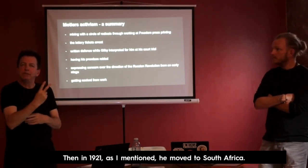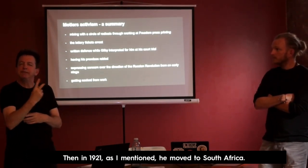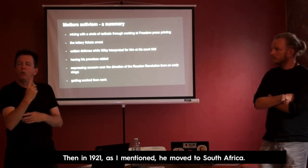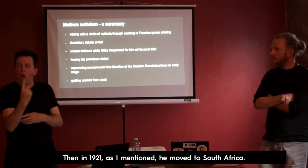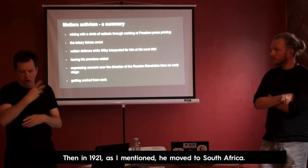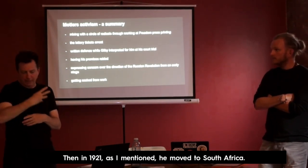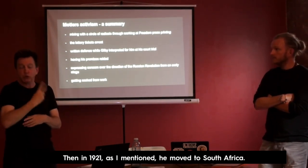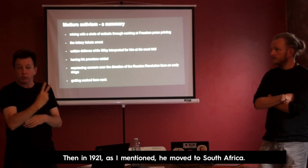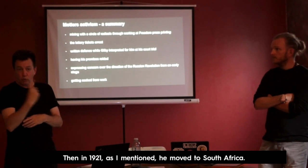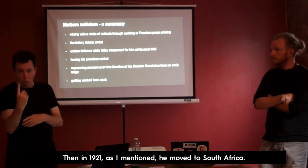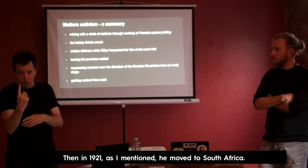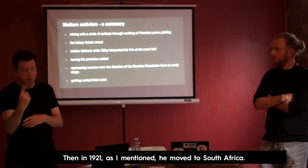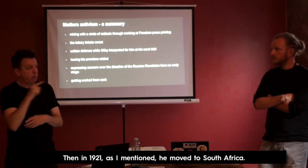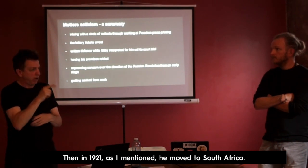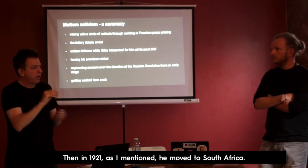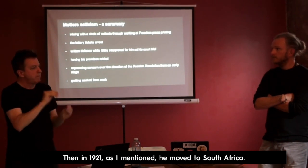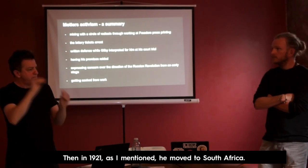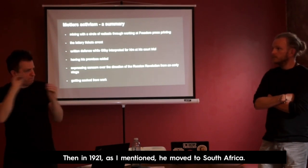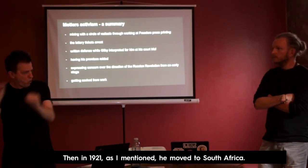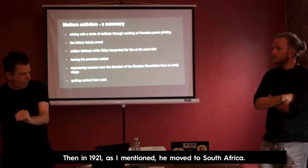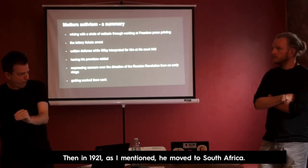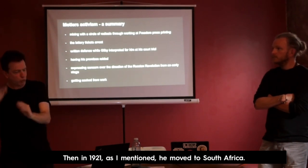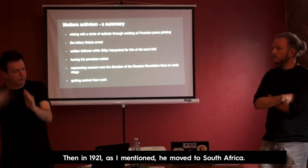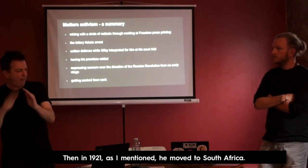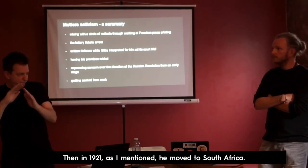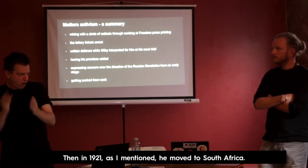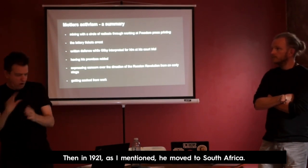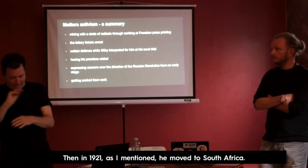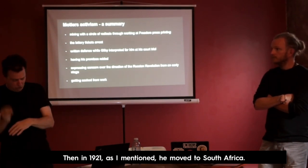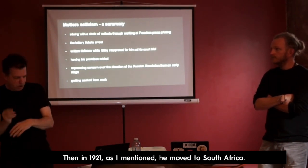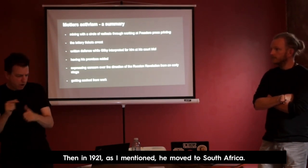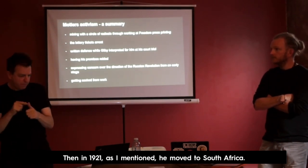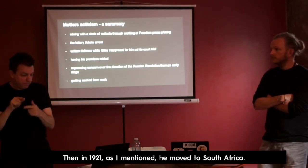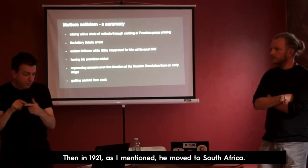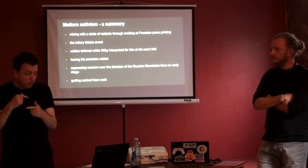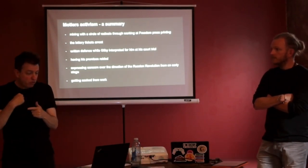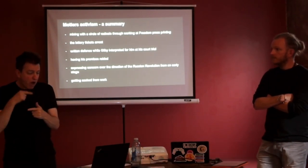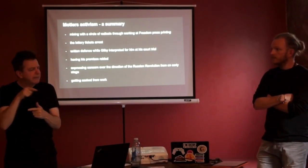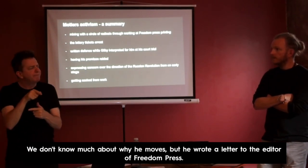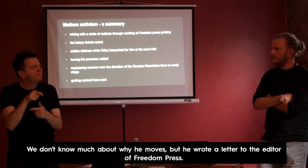So in 1921, as I mentioned before, he moved to South Africa.